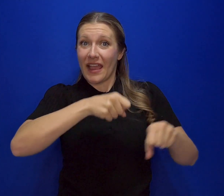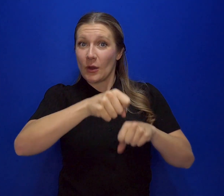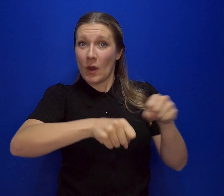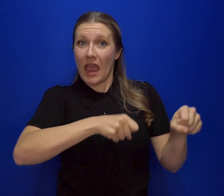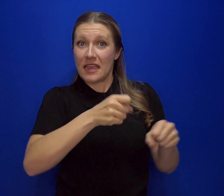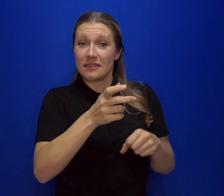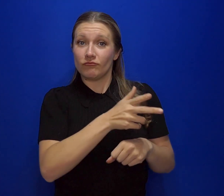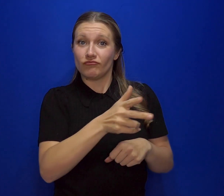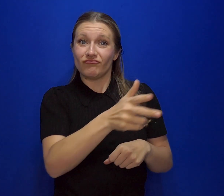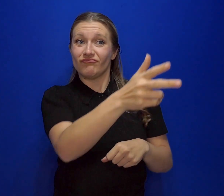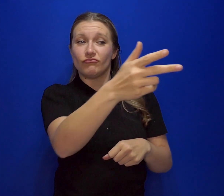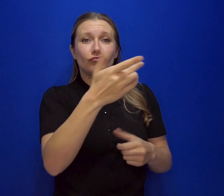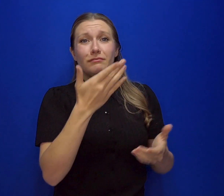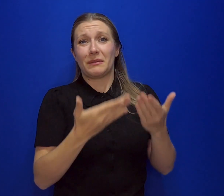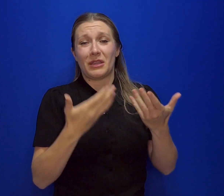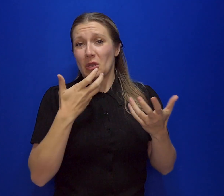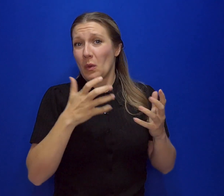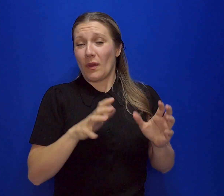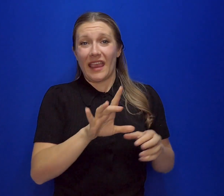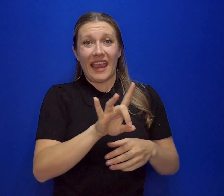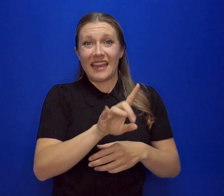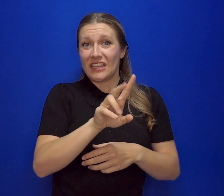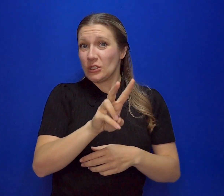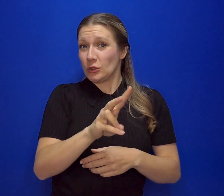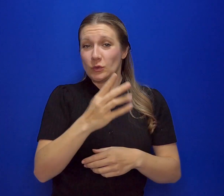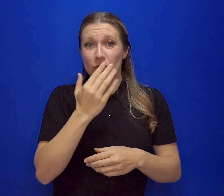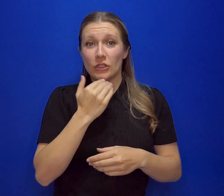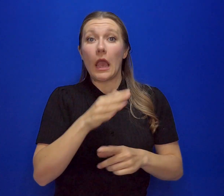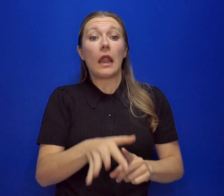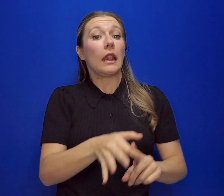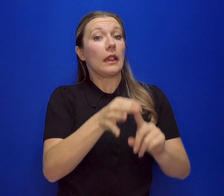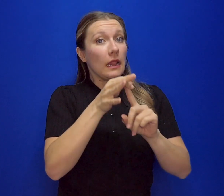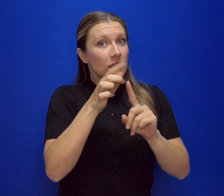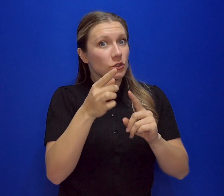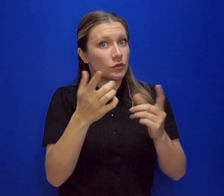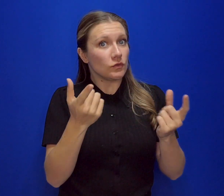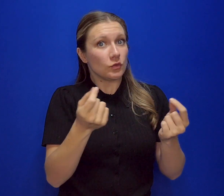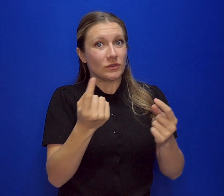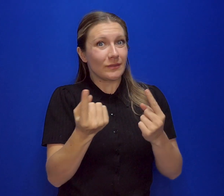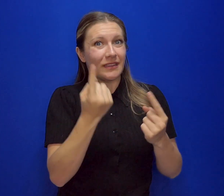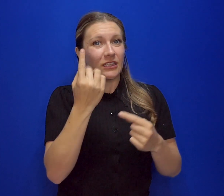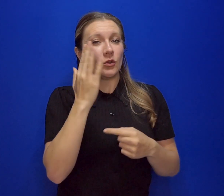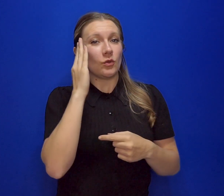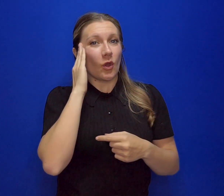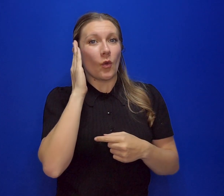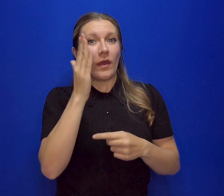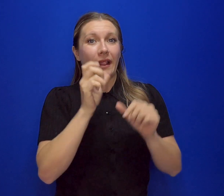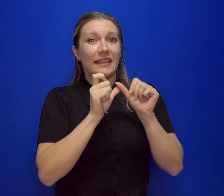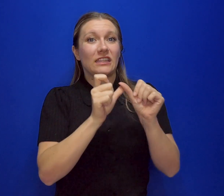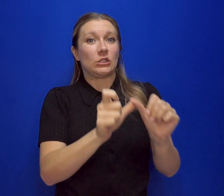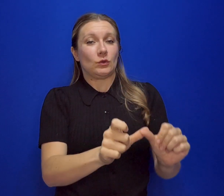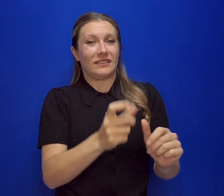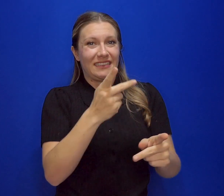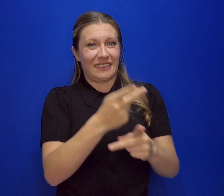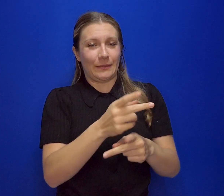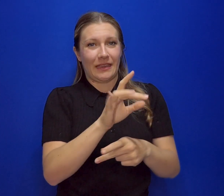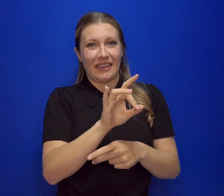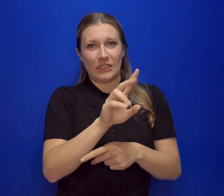an 82 blood sugar unless you've done something that is now going to hold that stable Right. at that level, right? Yeah. Here's a couple